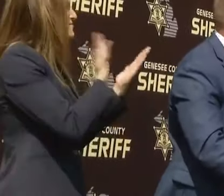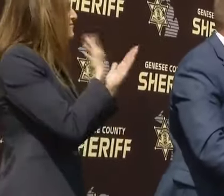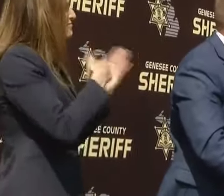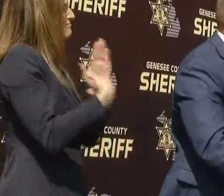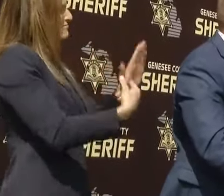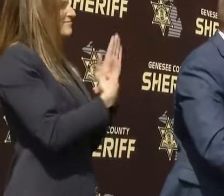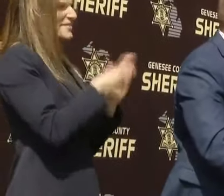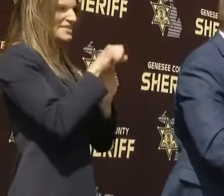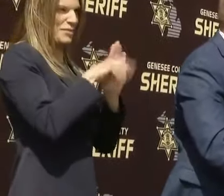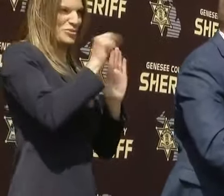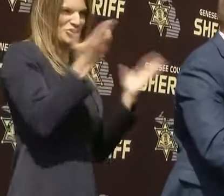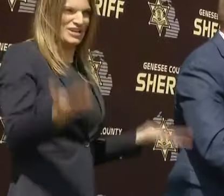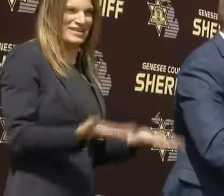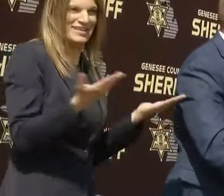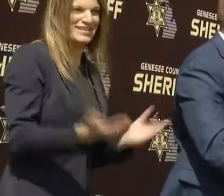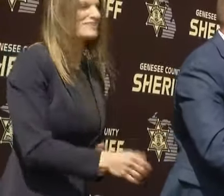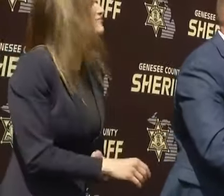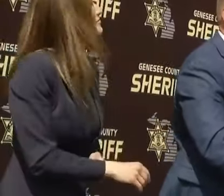Michigan.